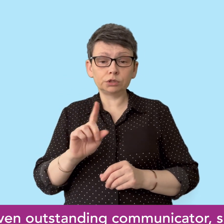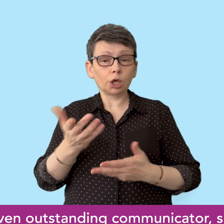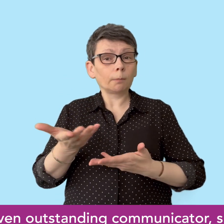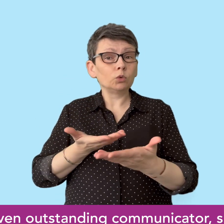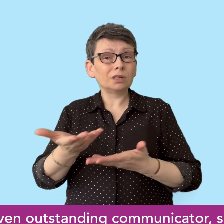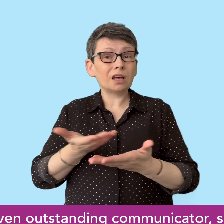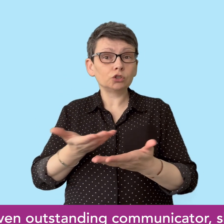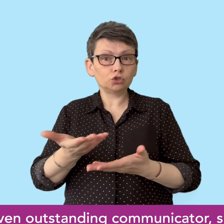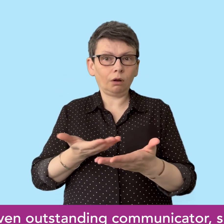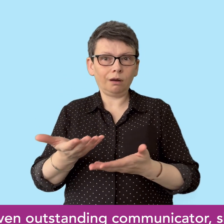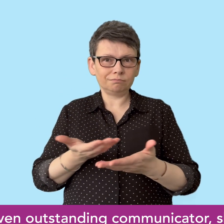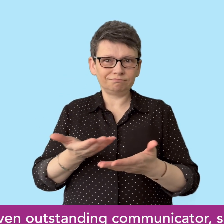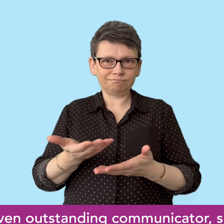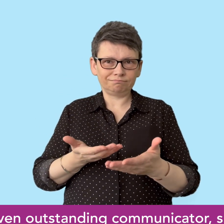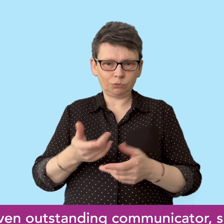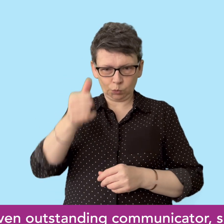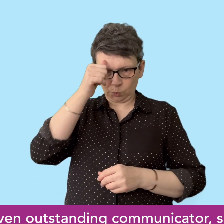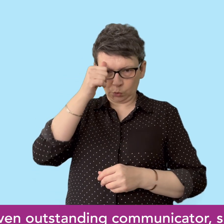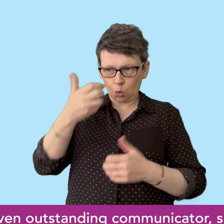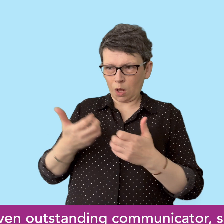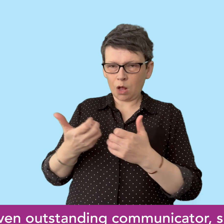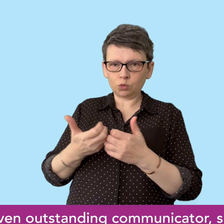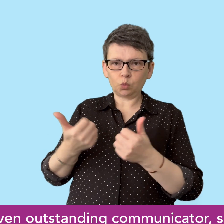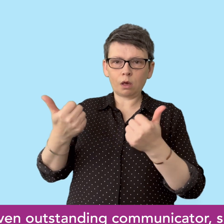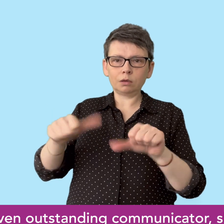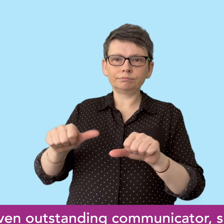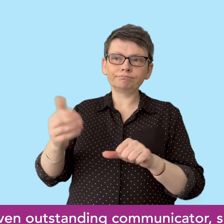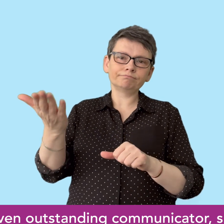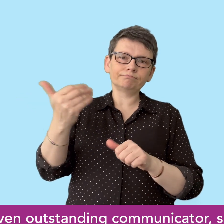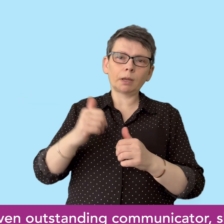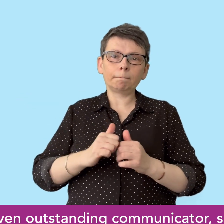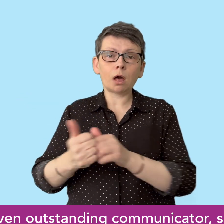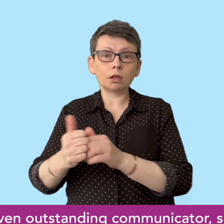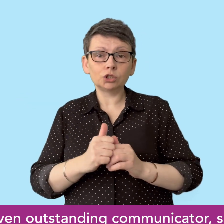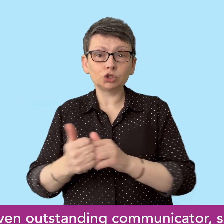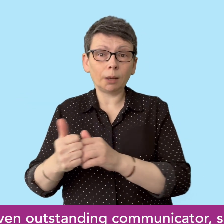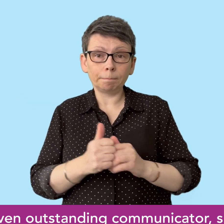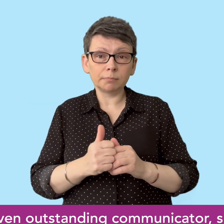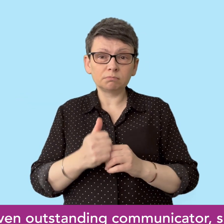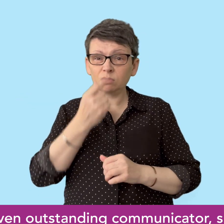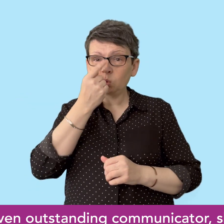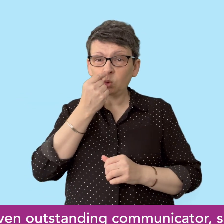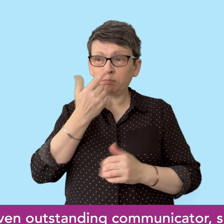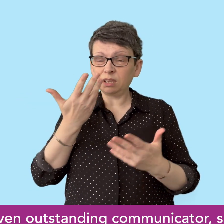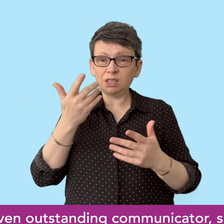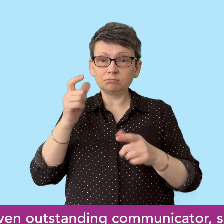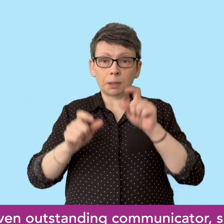Proven outstanding communicator, skilled at partnership building with people who can set up